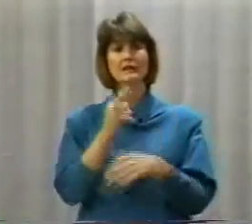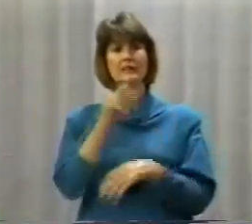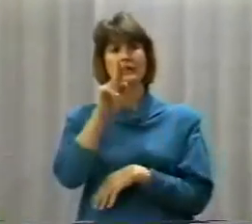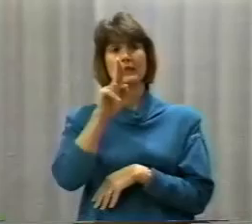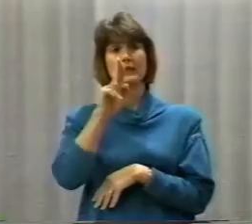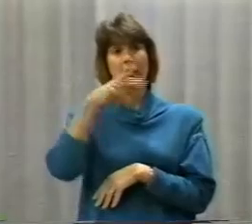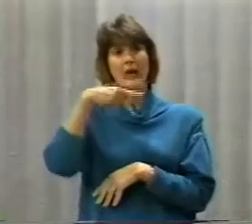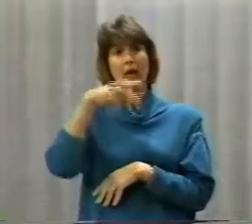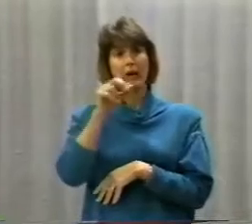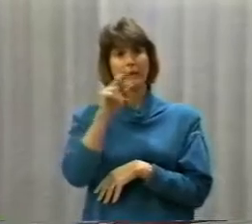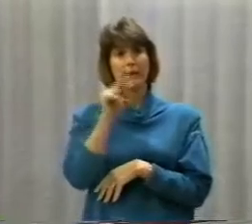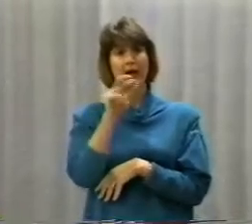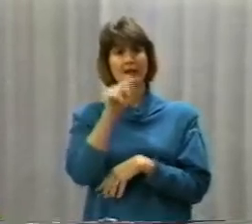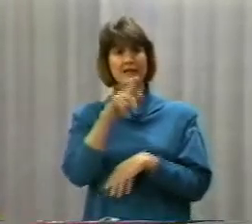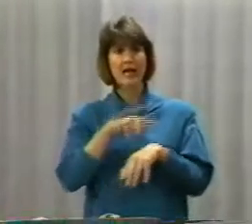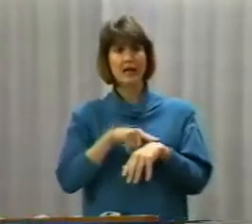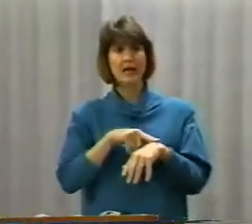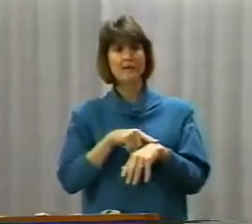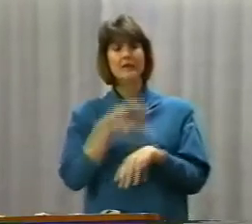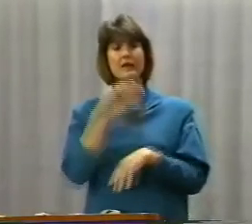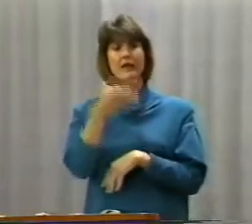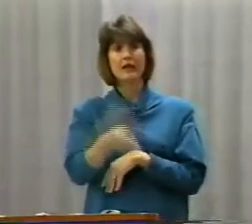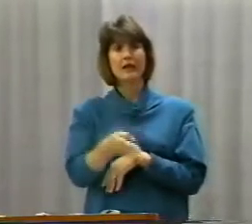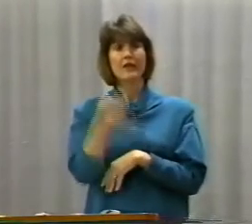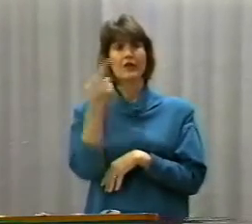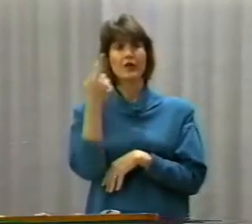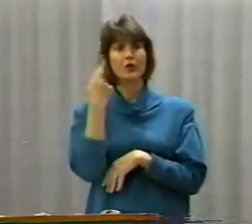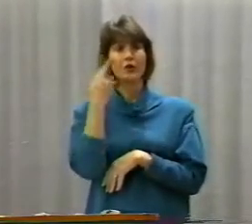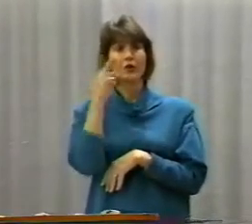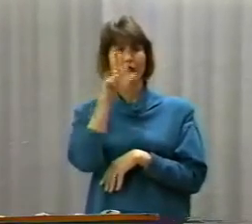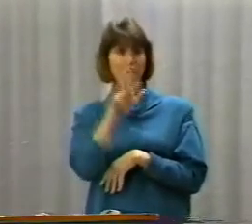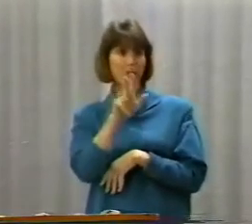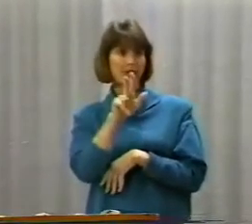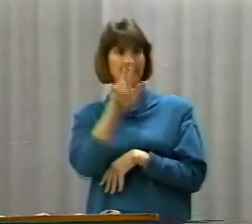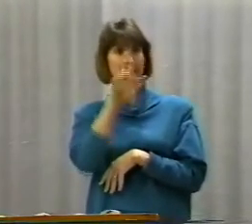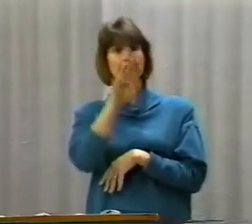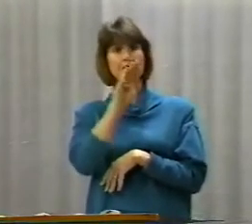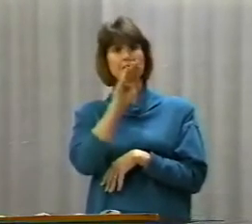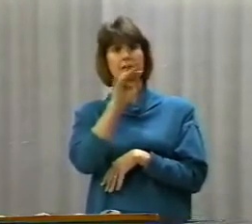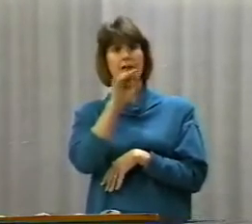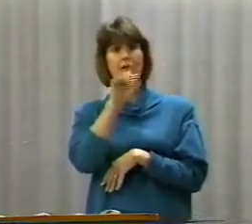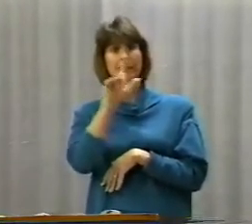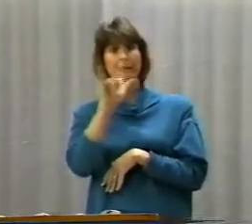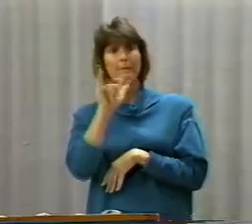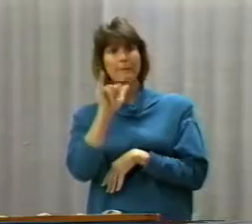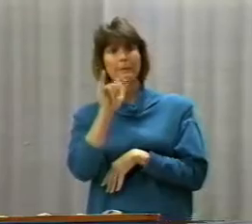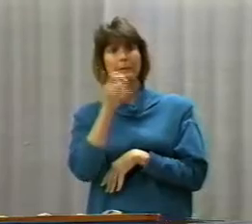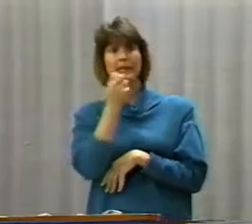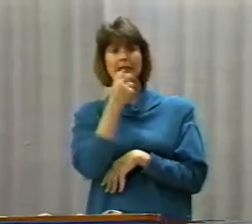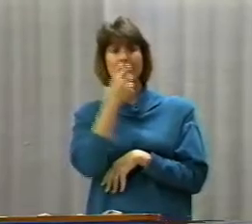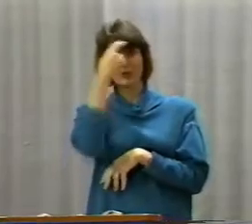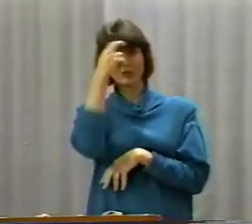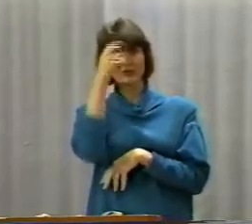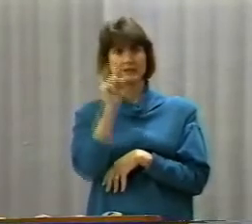Once upon a time, there were 3 billy goats.